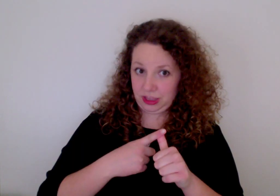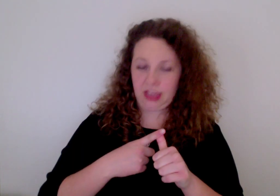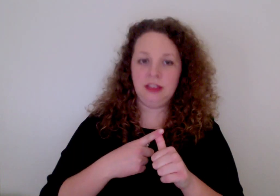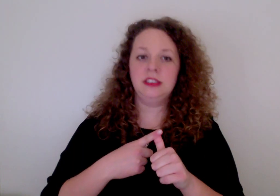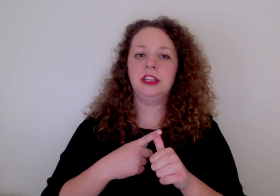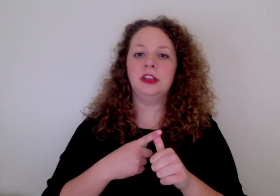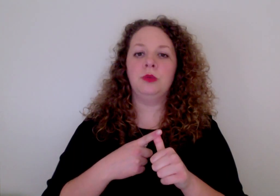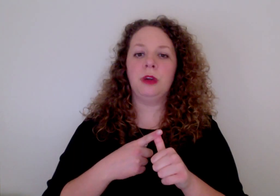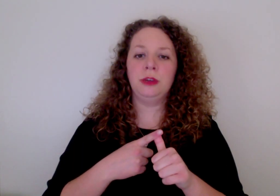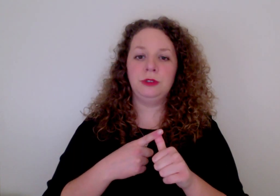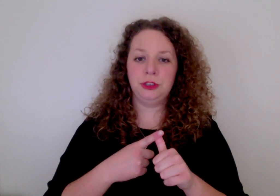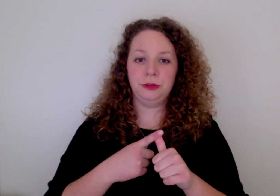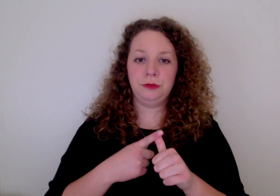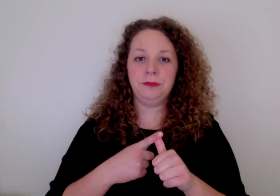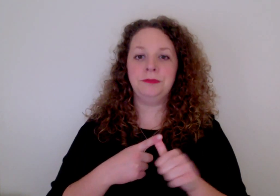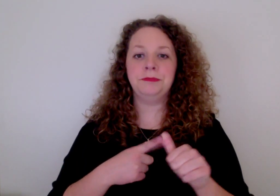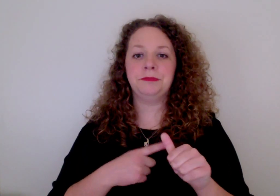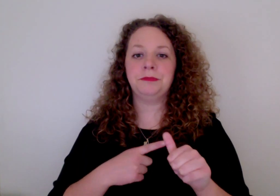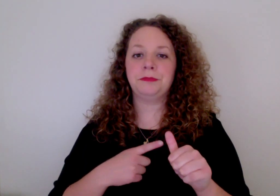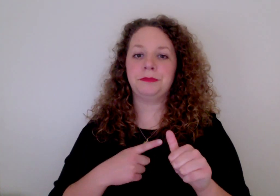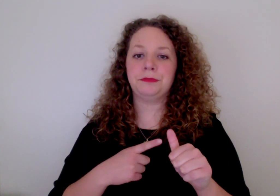okay, to telling what you will do,